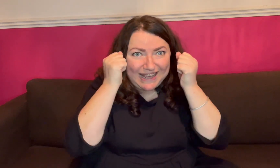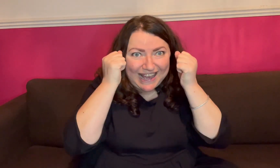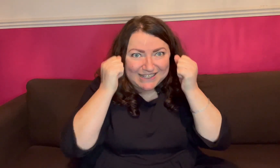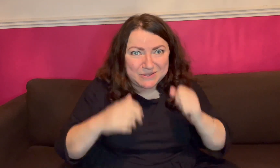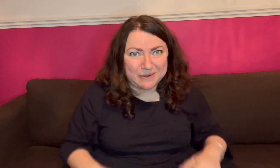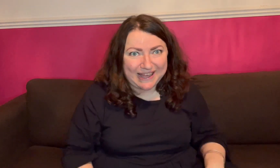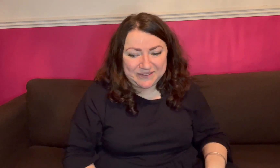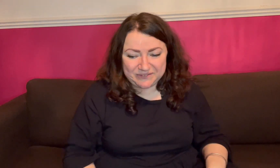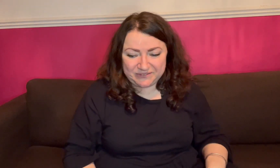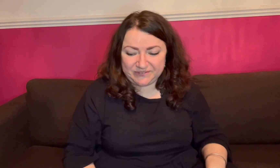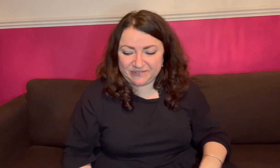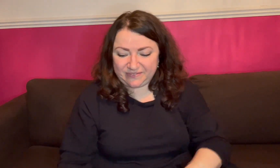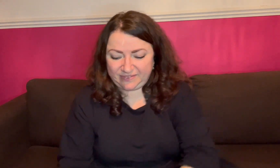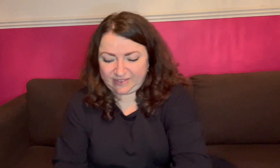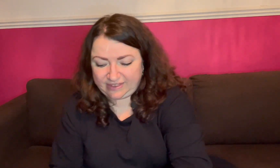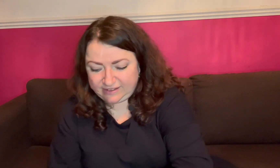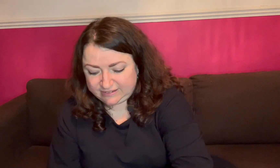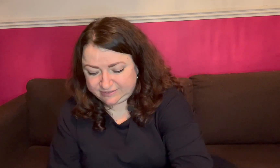hat to wear.